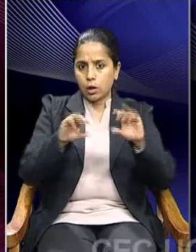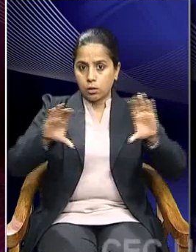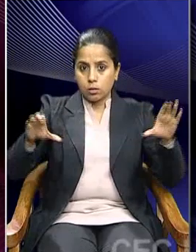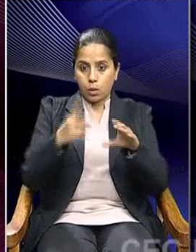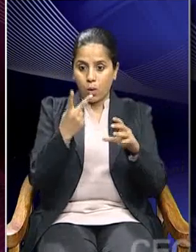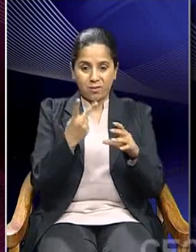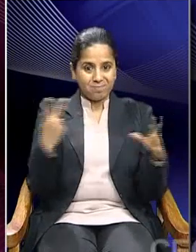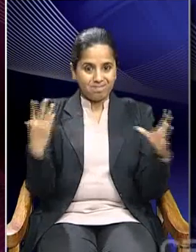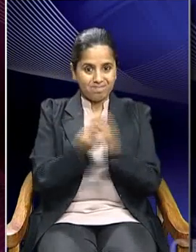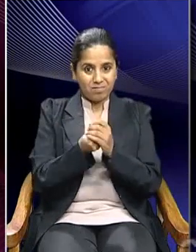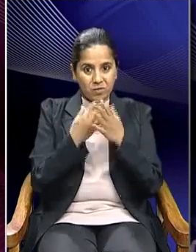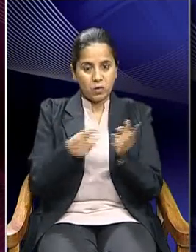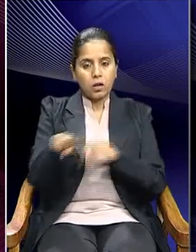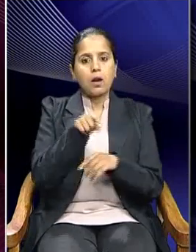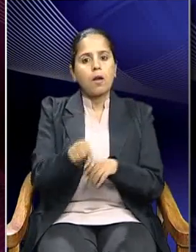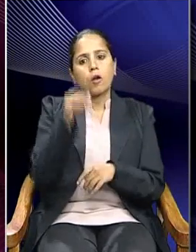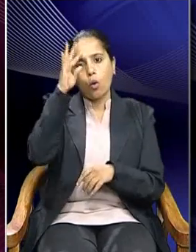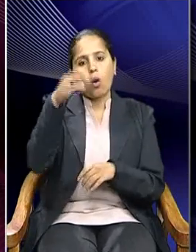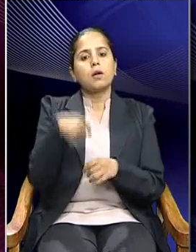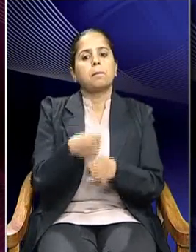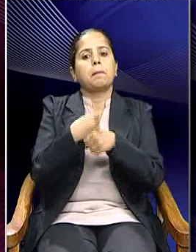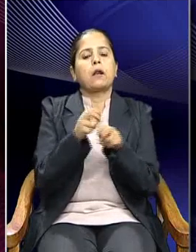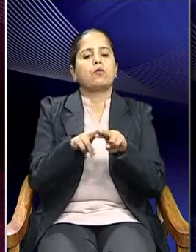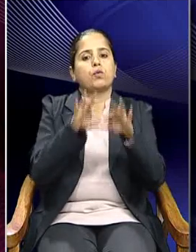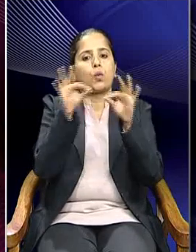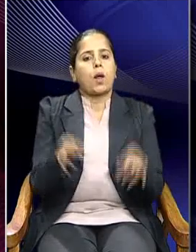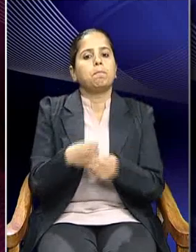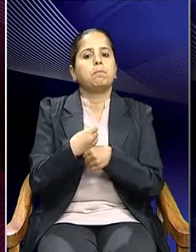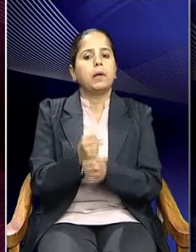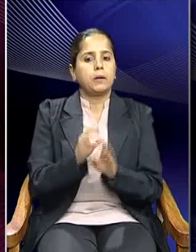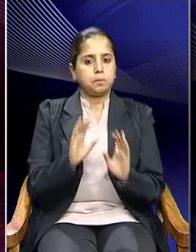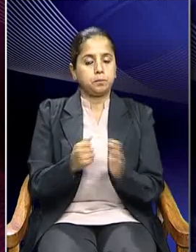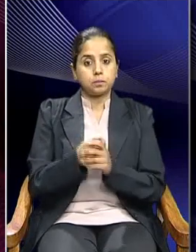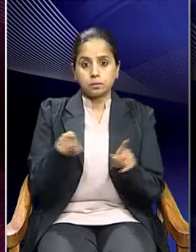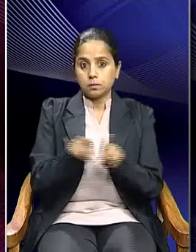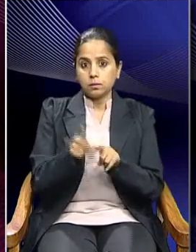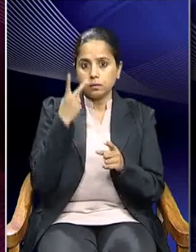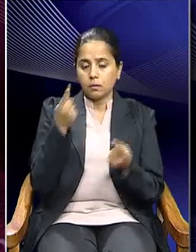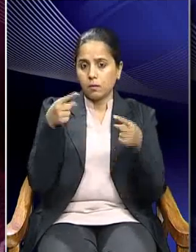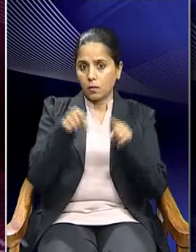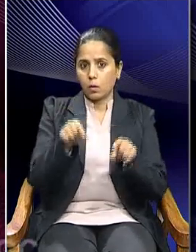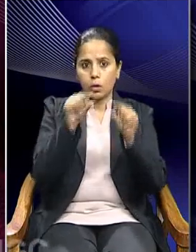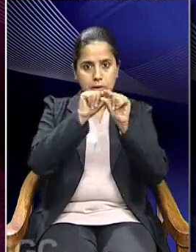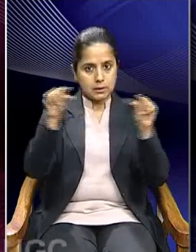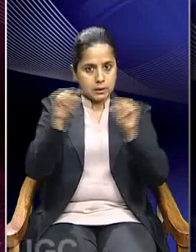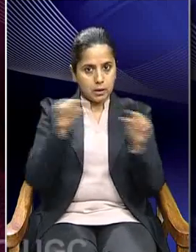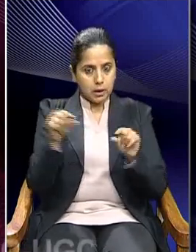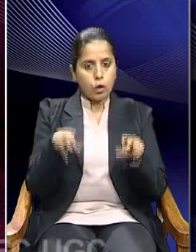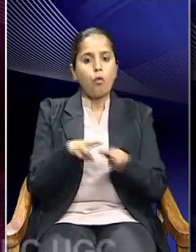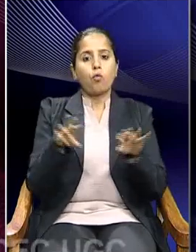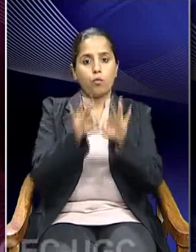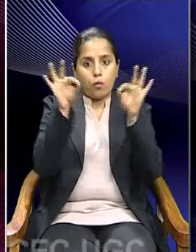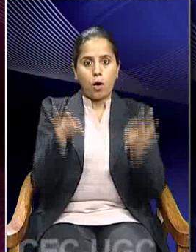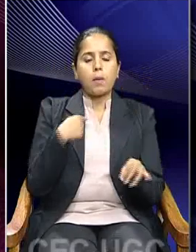together, they constitute a theoretical format. Along with the statement and format,